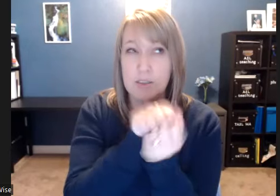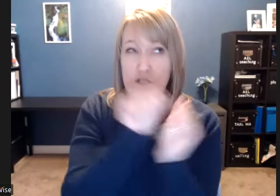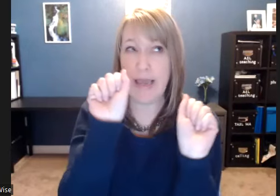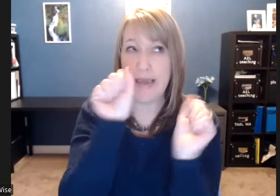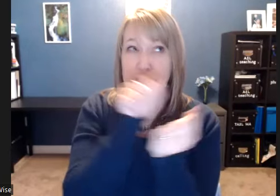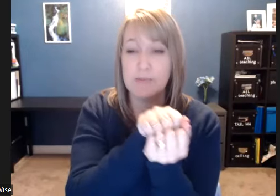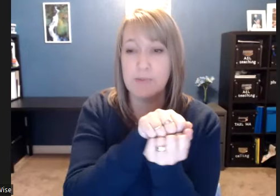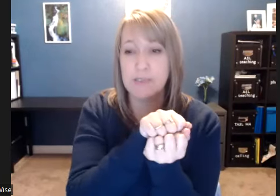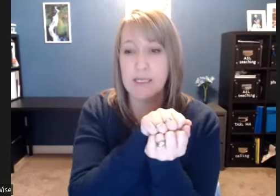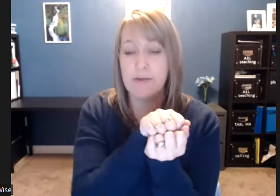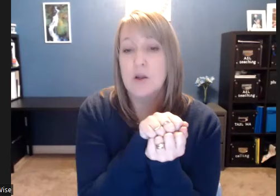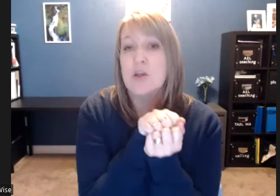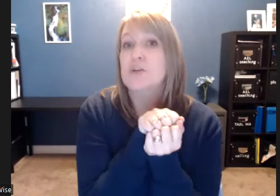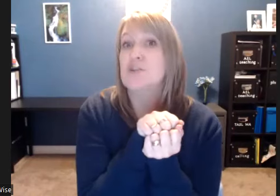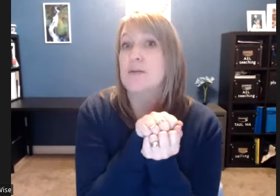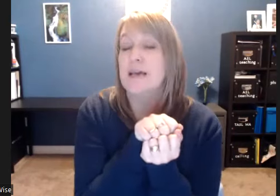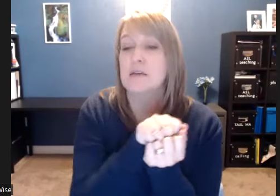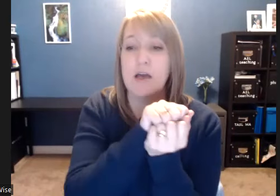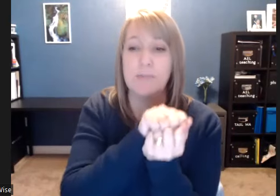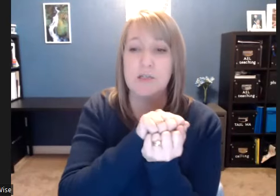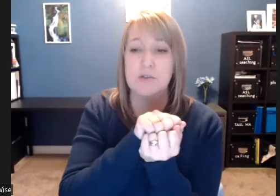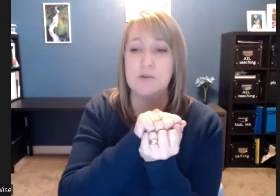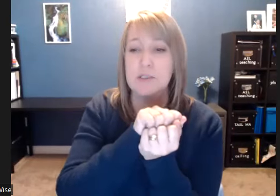2 A hand shapes, palms together. You want your dominant hand on top because you're going to